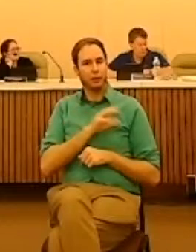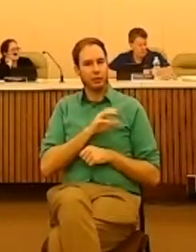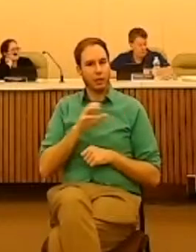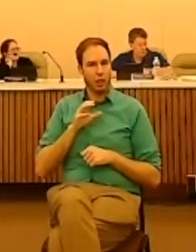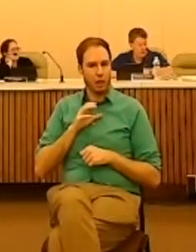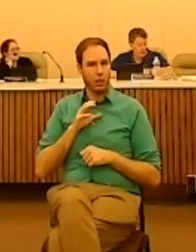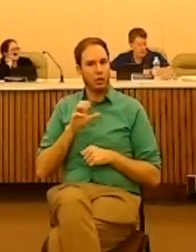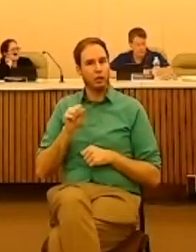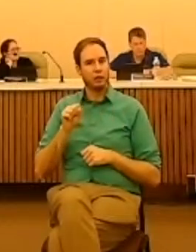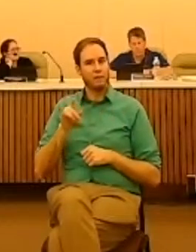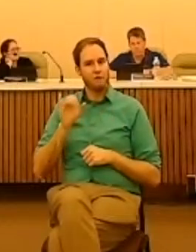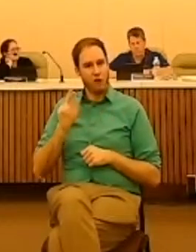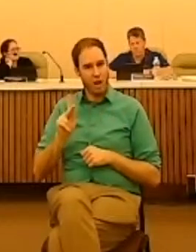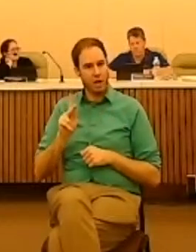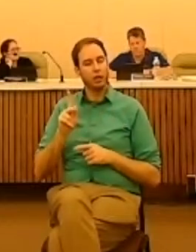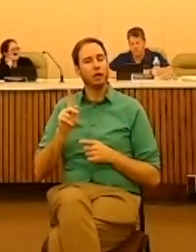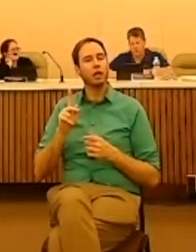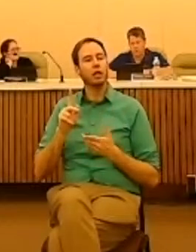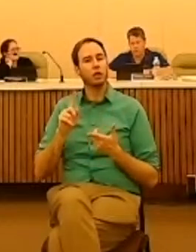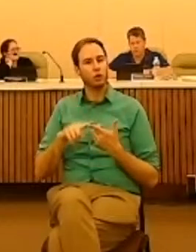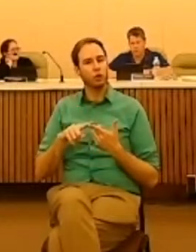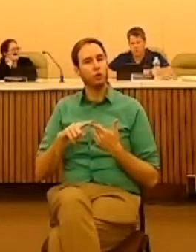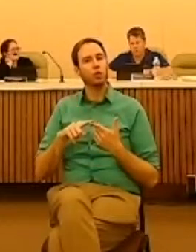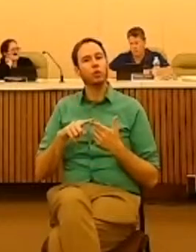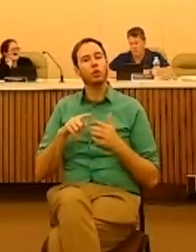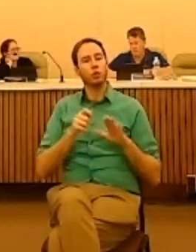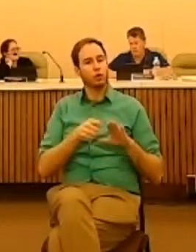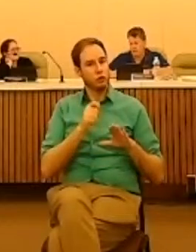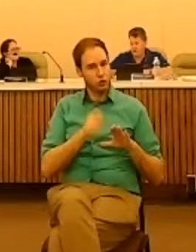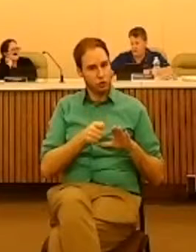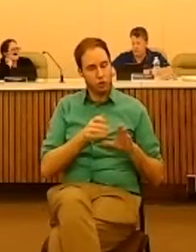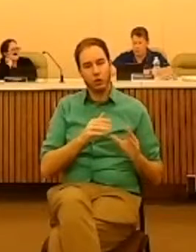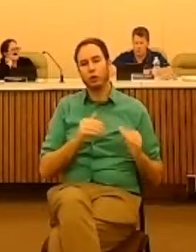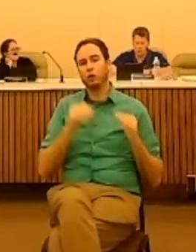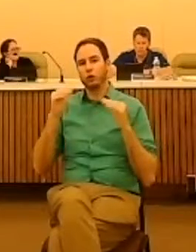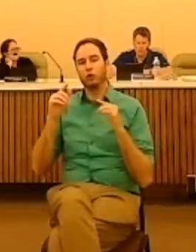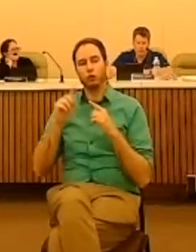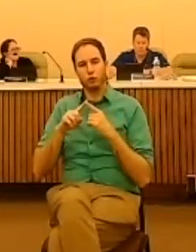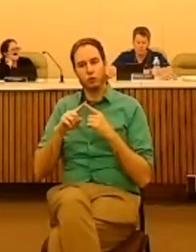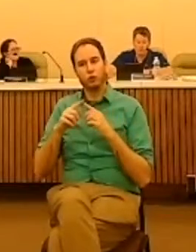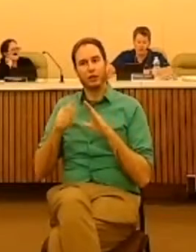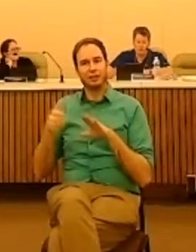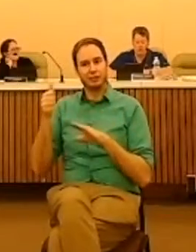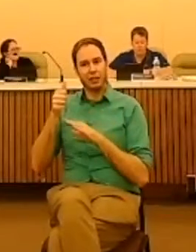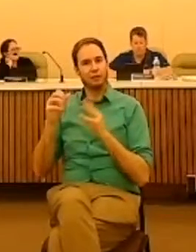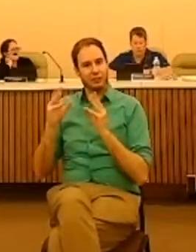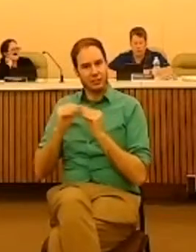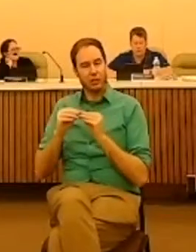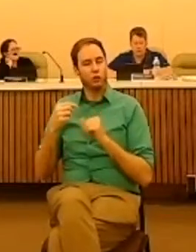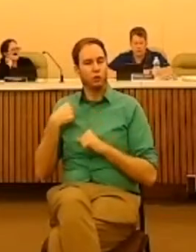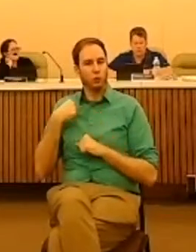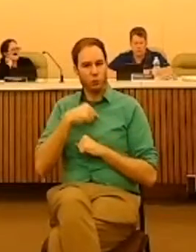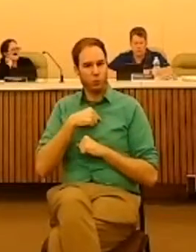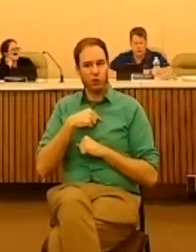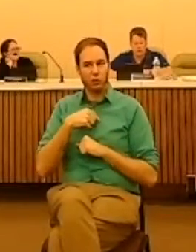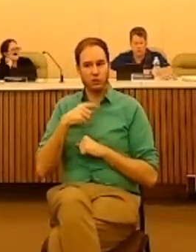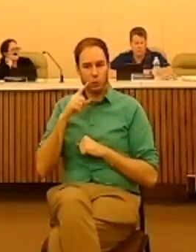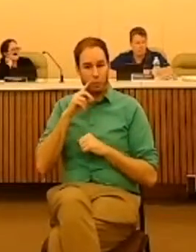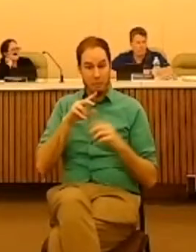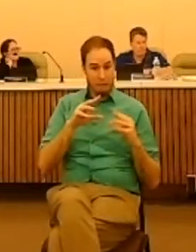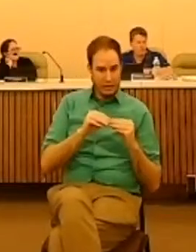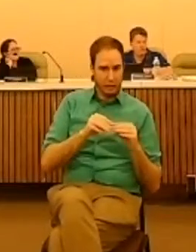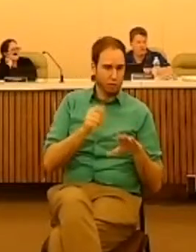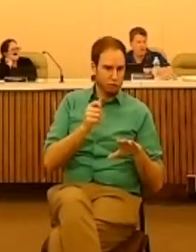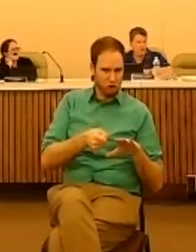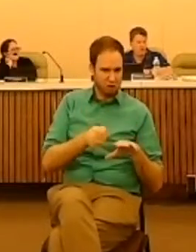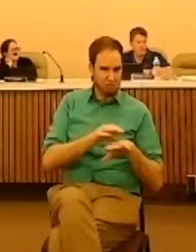Councilmember Safranek to adjourn to executive session, from which point we would just adjourn the meeting. So we